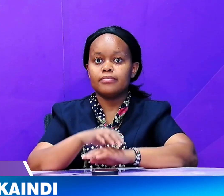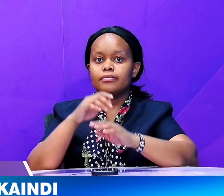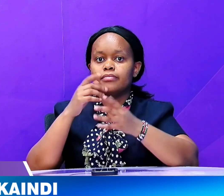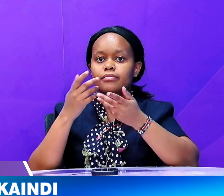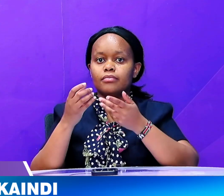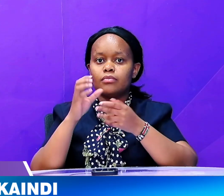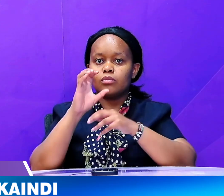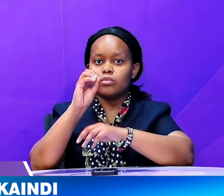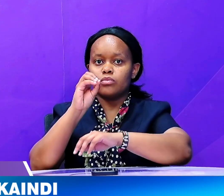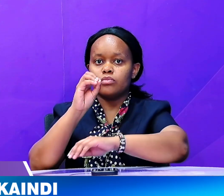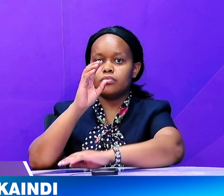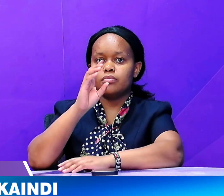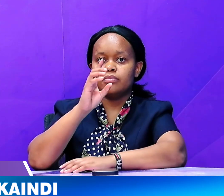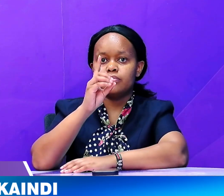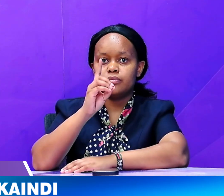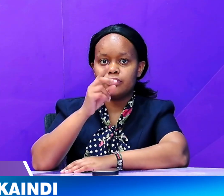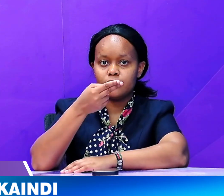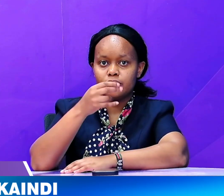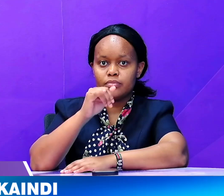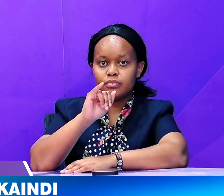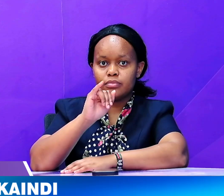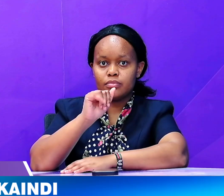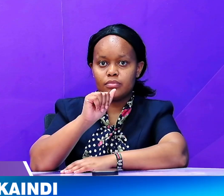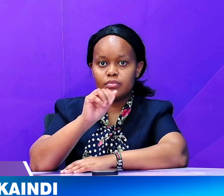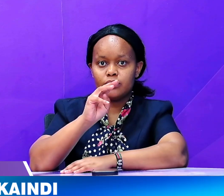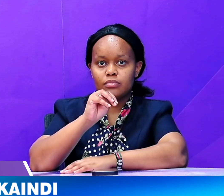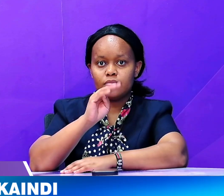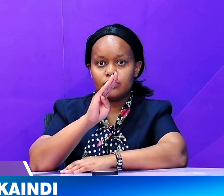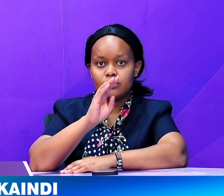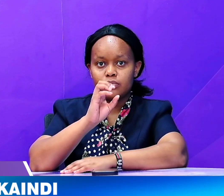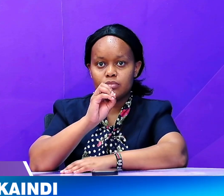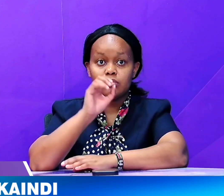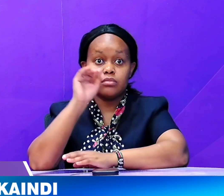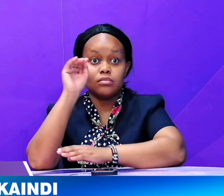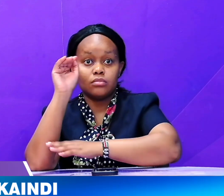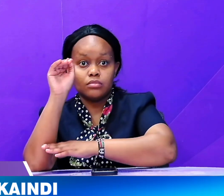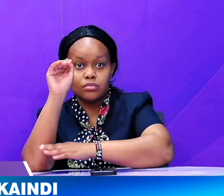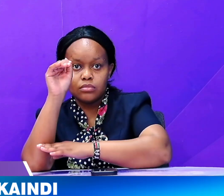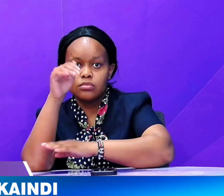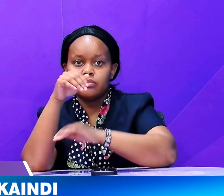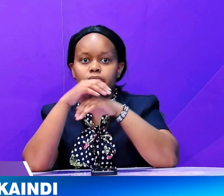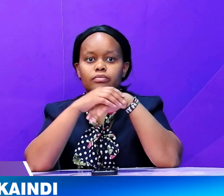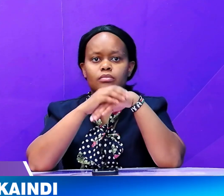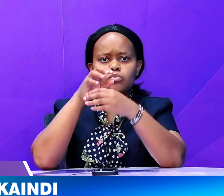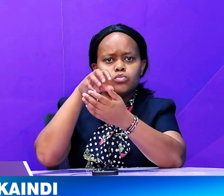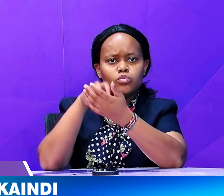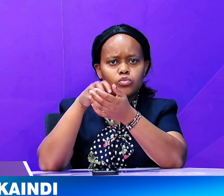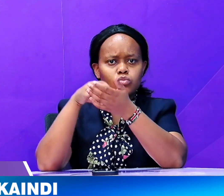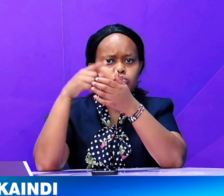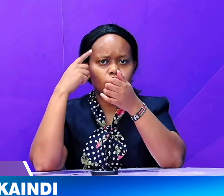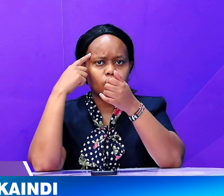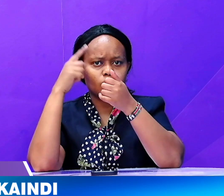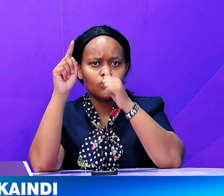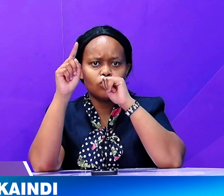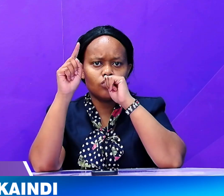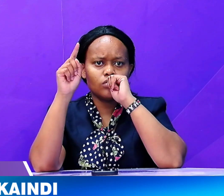to 10 million per family, including free maternity, dental, and optical